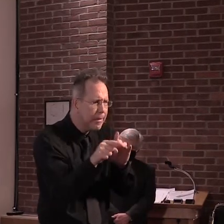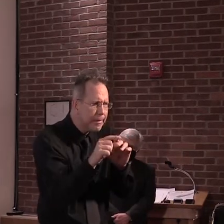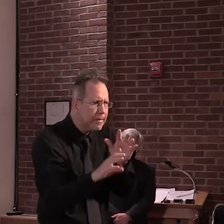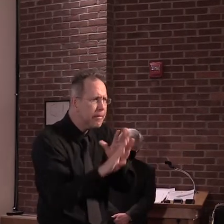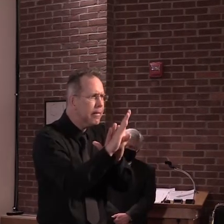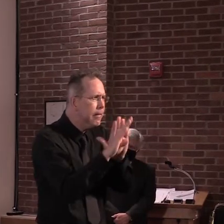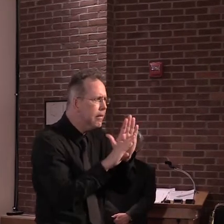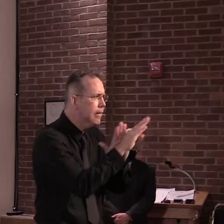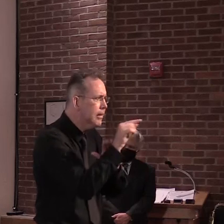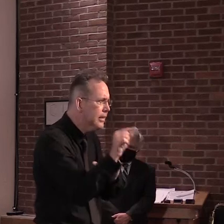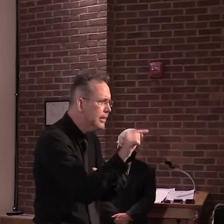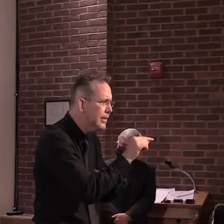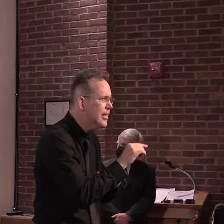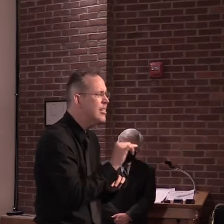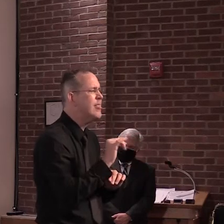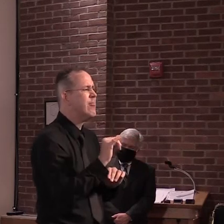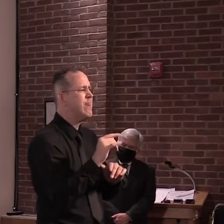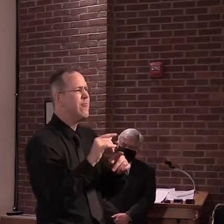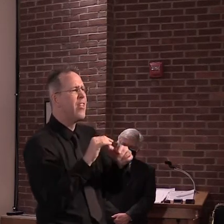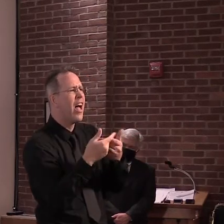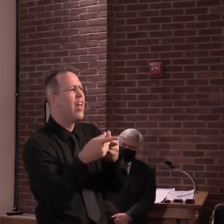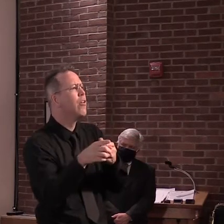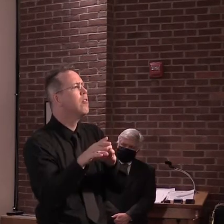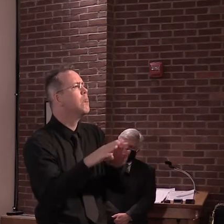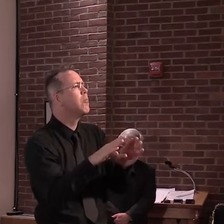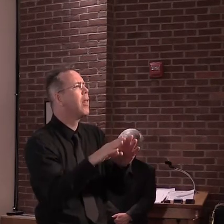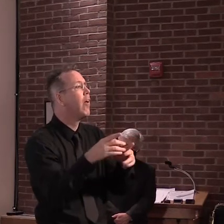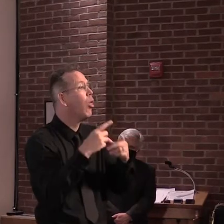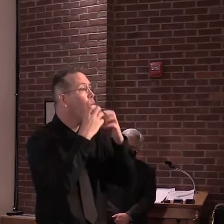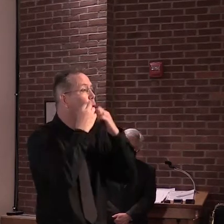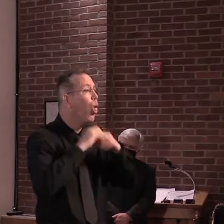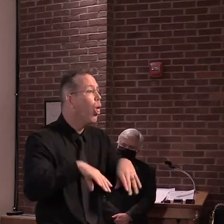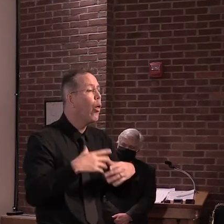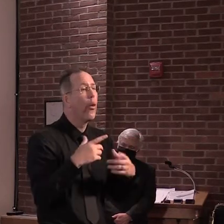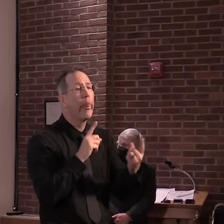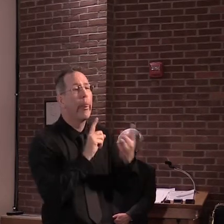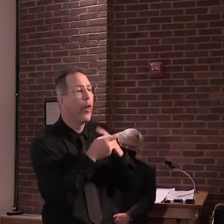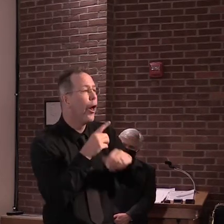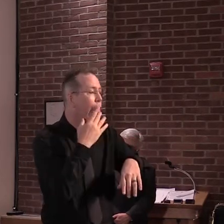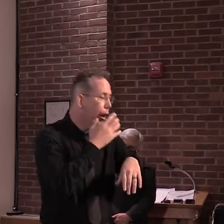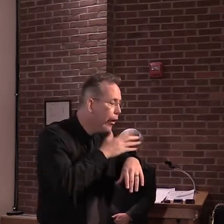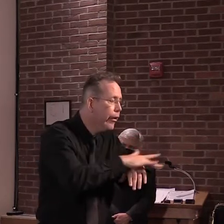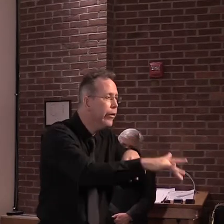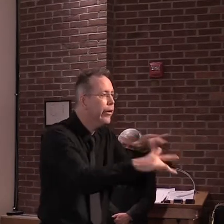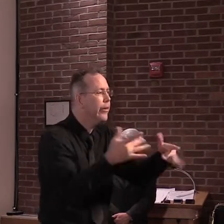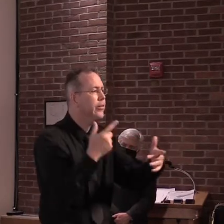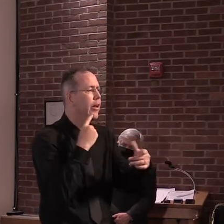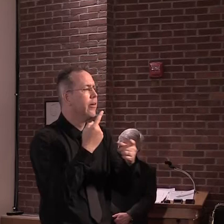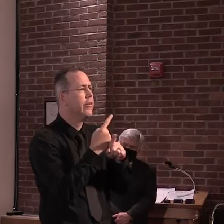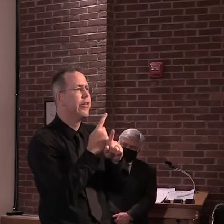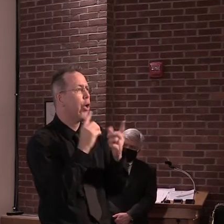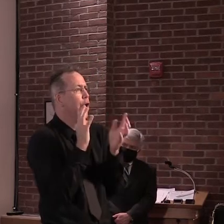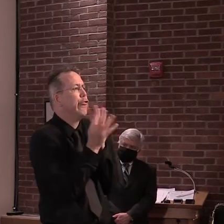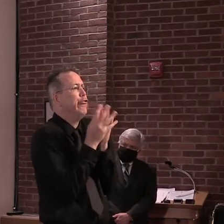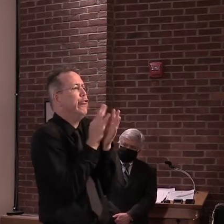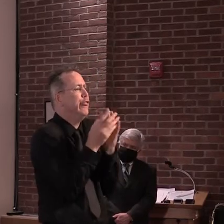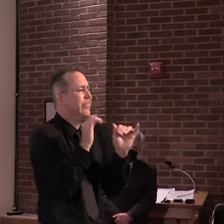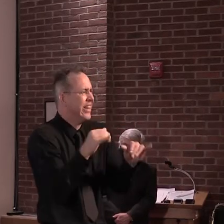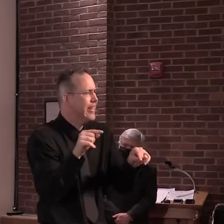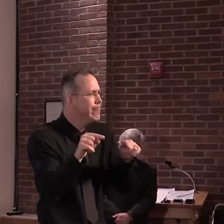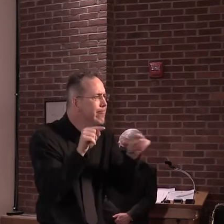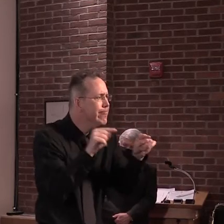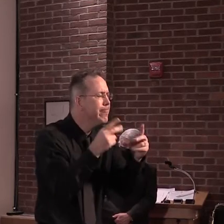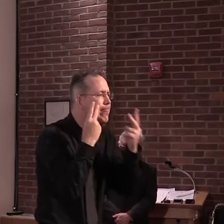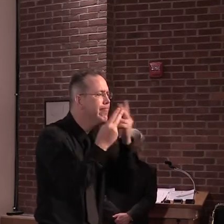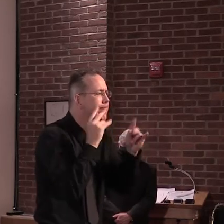the public's behavior, whether it be at a beach or in a bar or what have you. We need to pay attention to those things. It's a